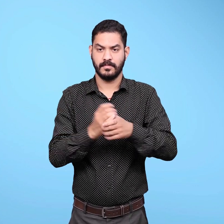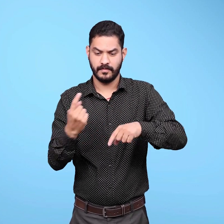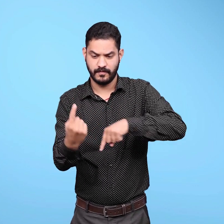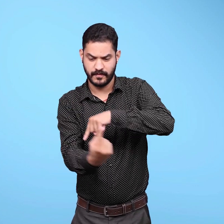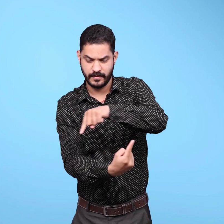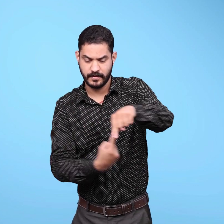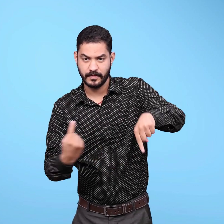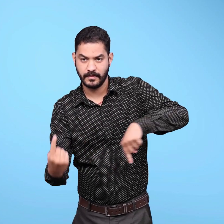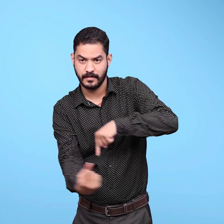ring well,